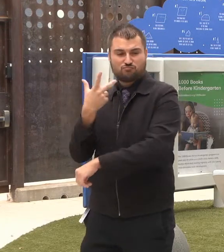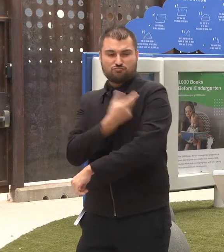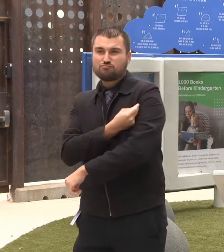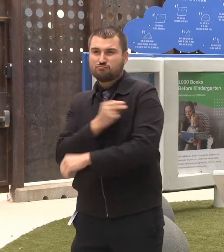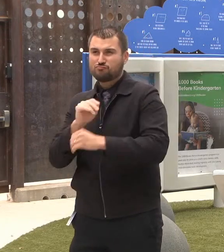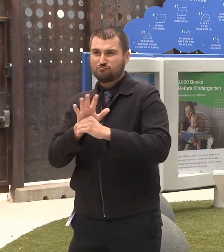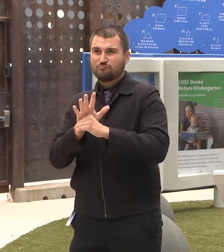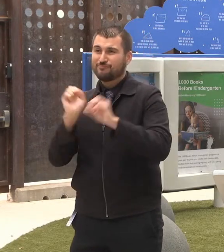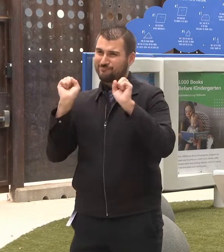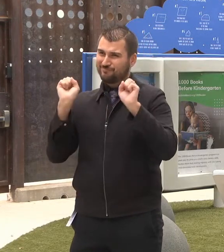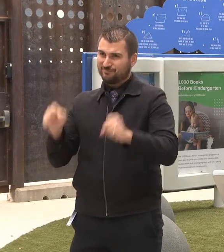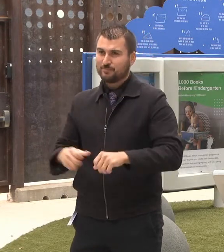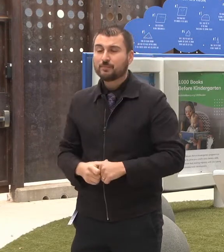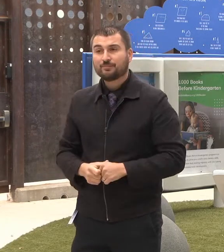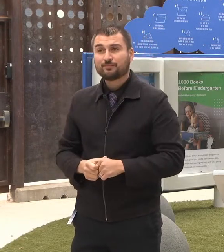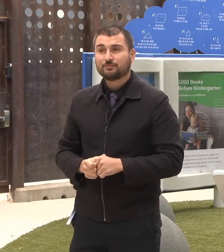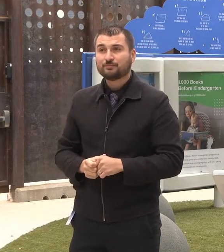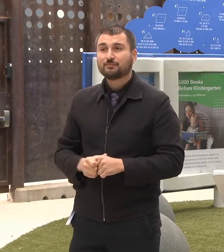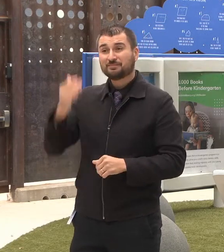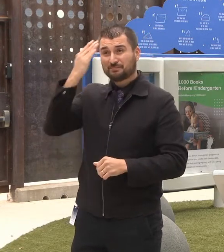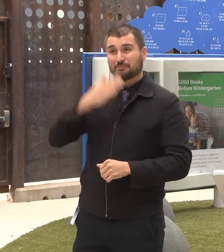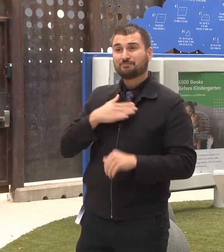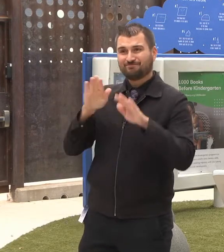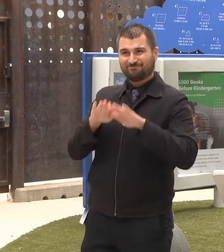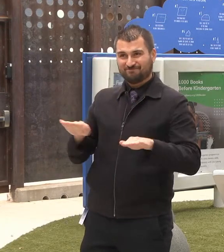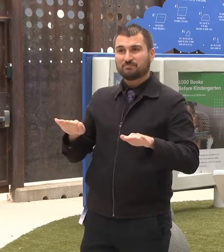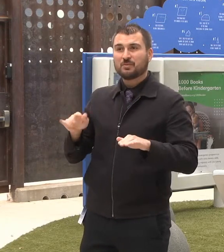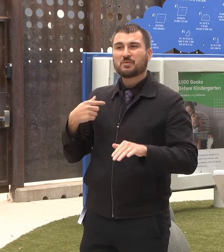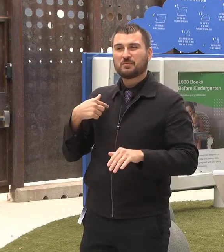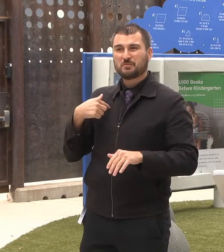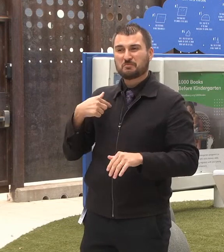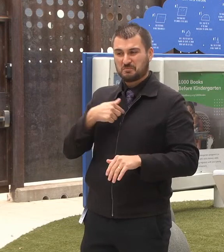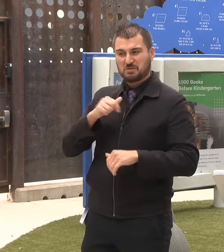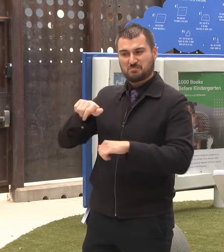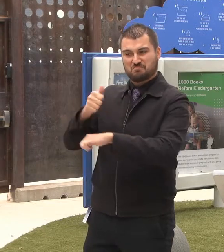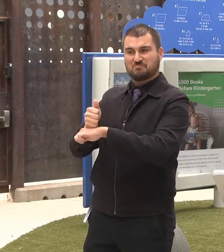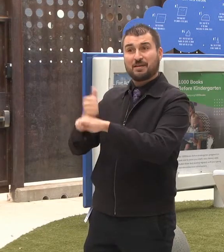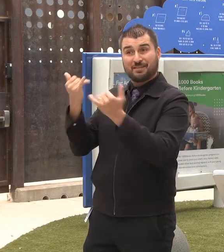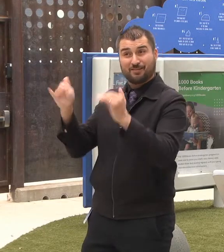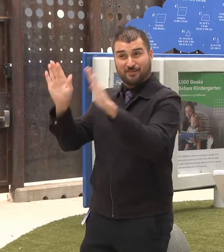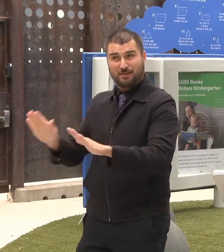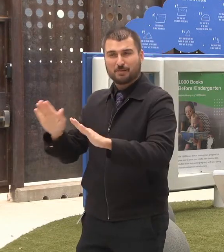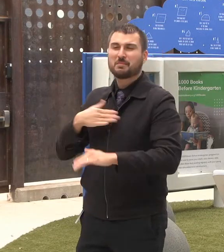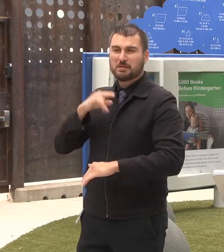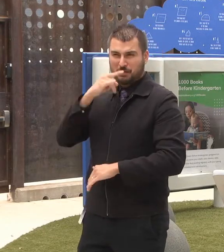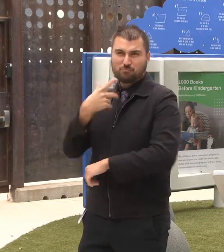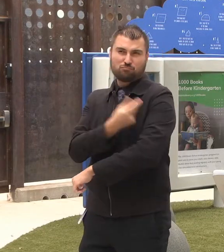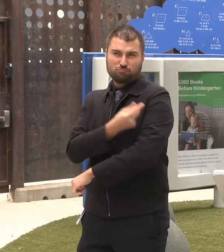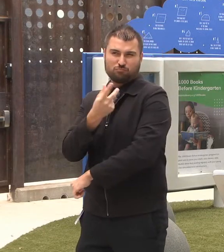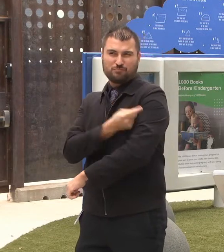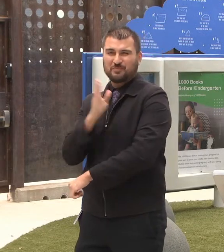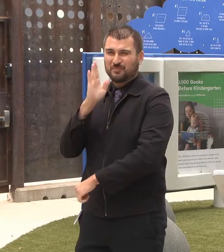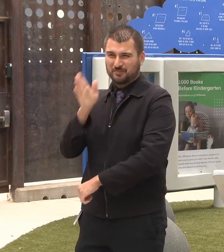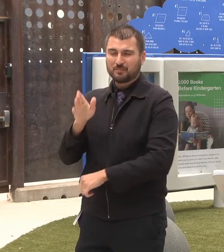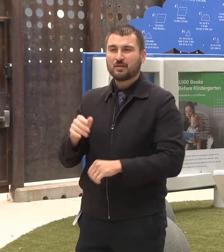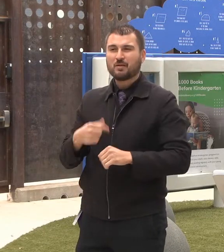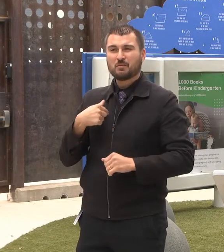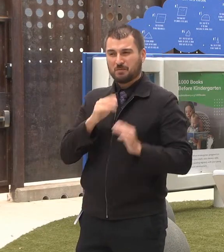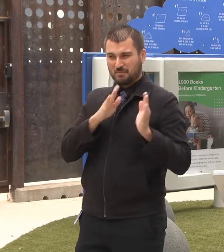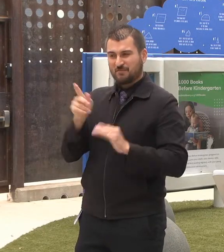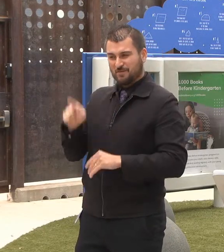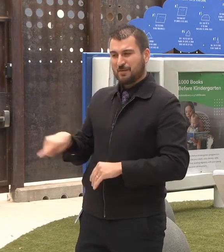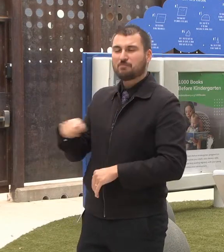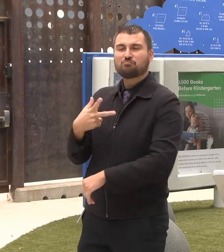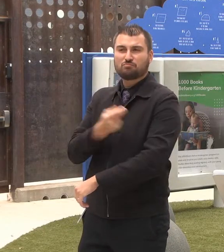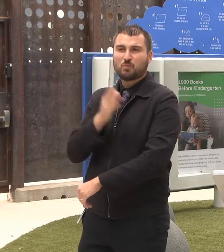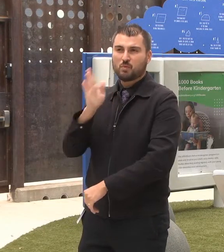vaccine, and I know that my kids, we have our appointment already set for Sunday, and plan on getting vaccinated for them. That's